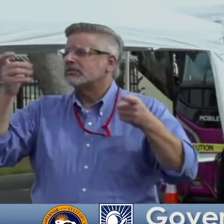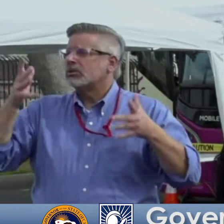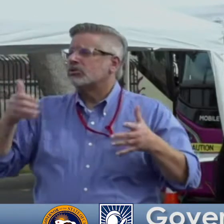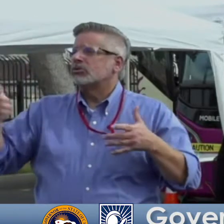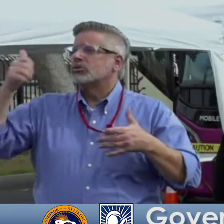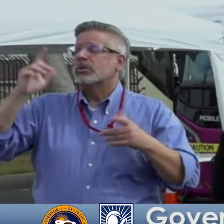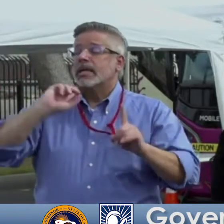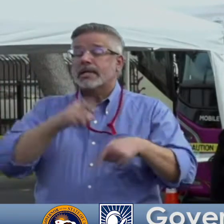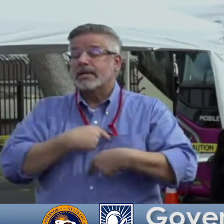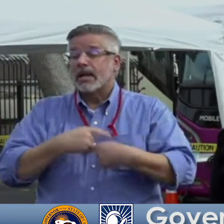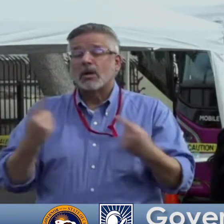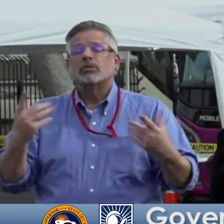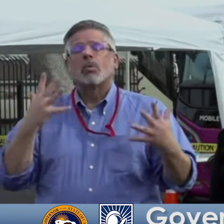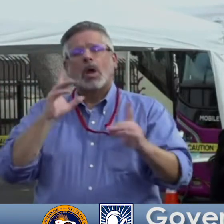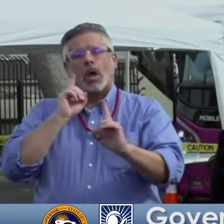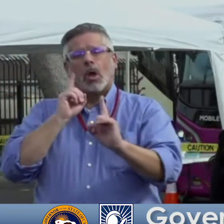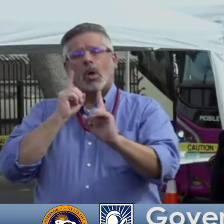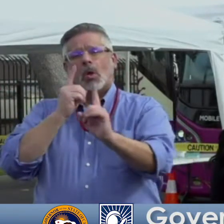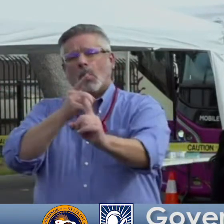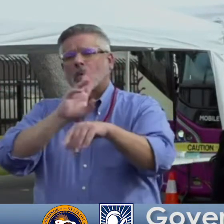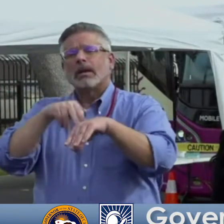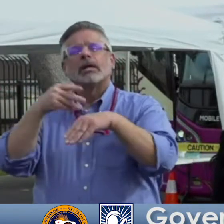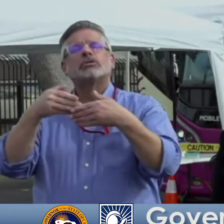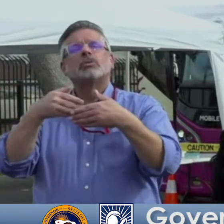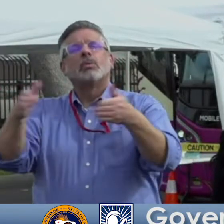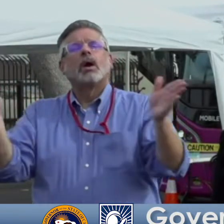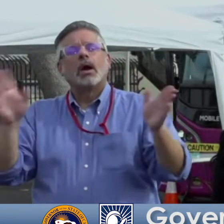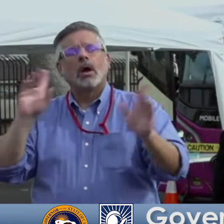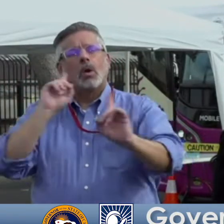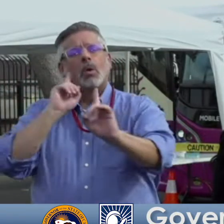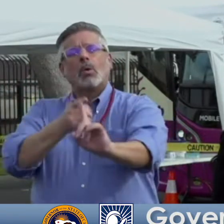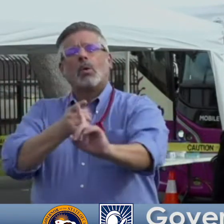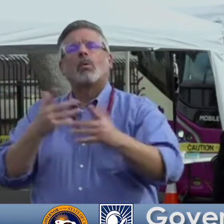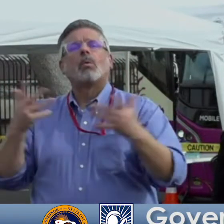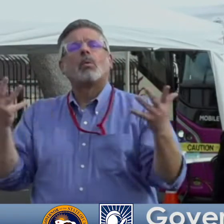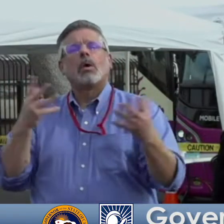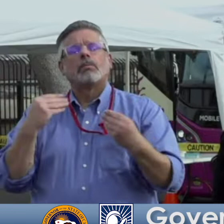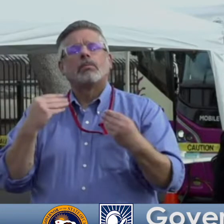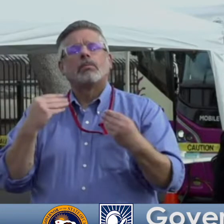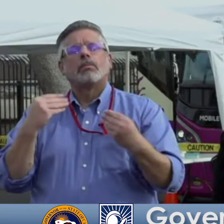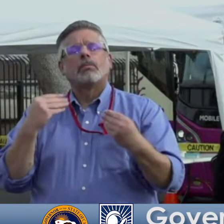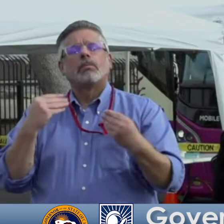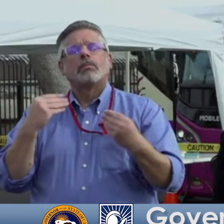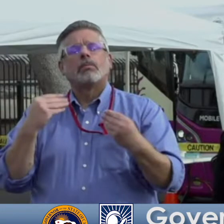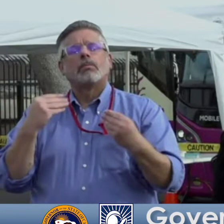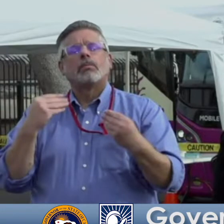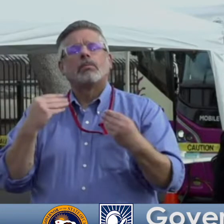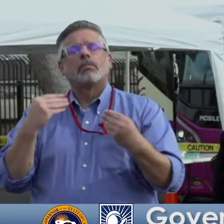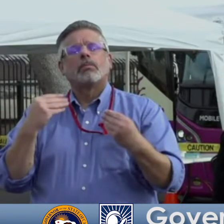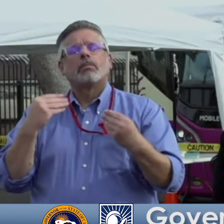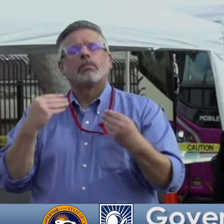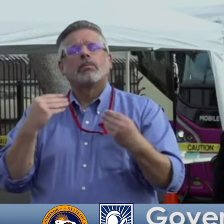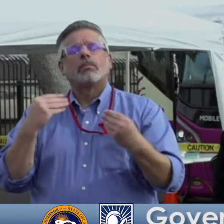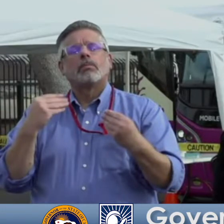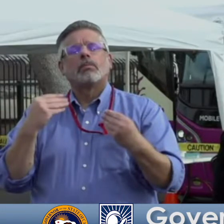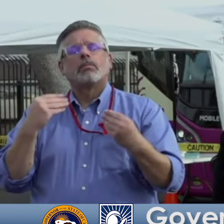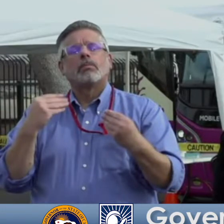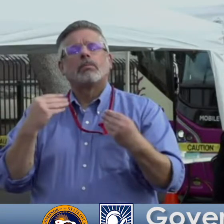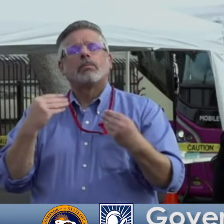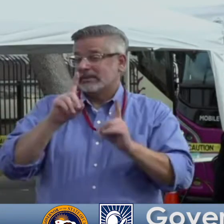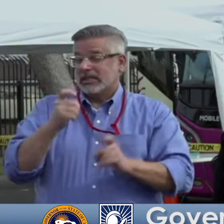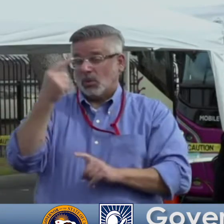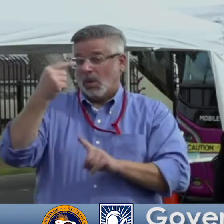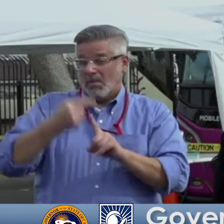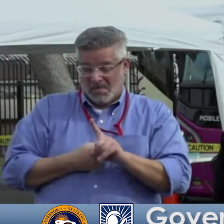today announced a goal nationwide of providing 10 million tests a